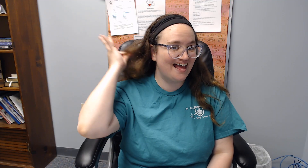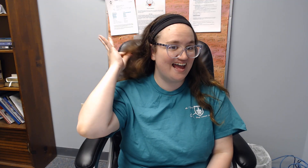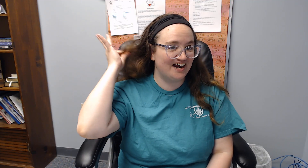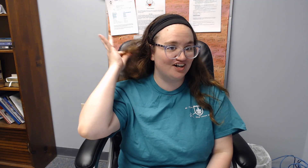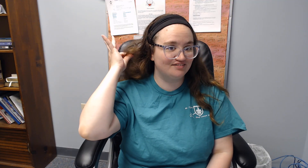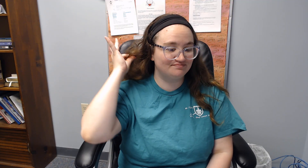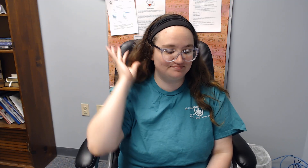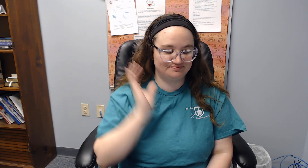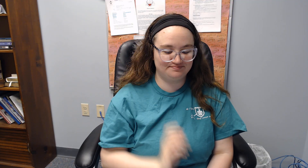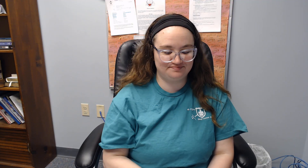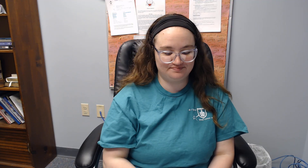Hair.